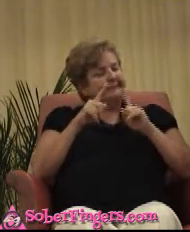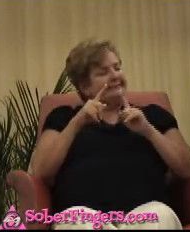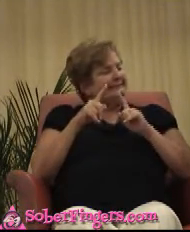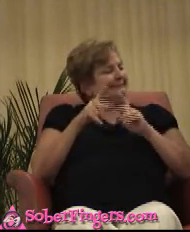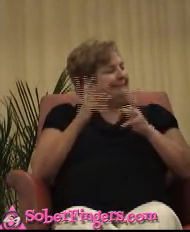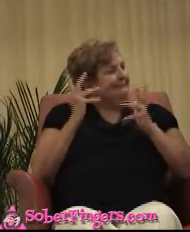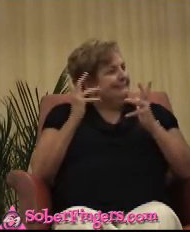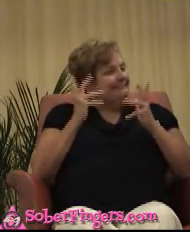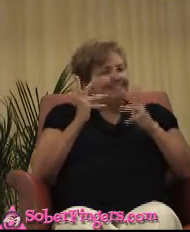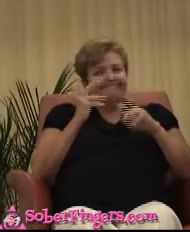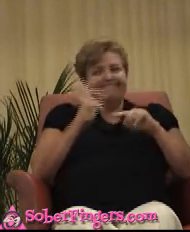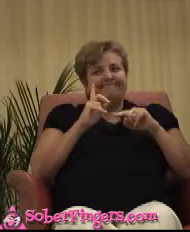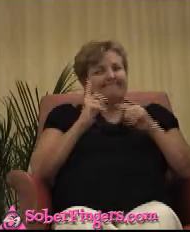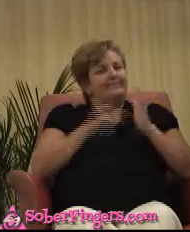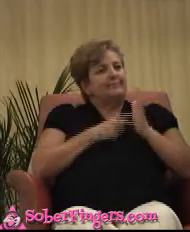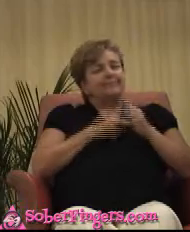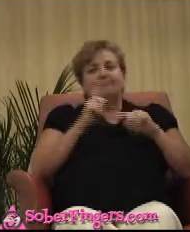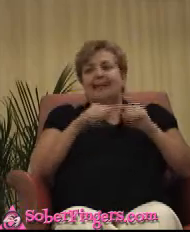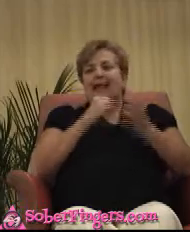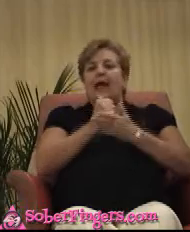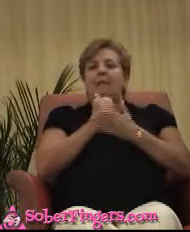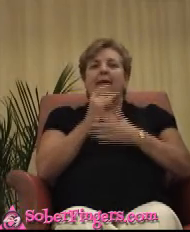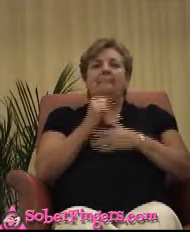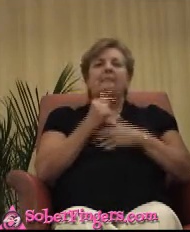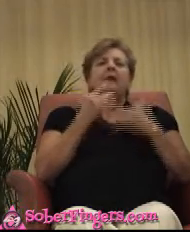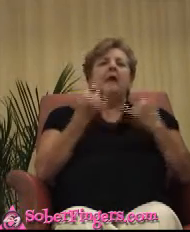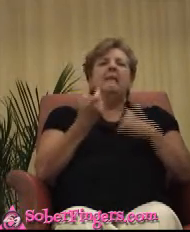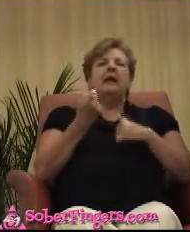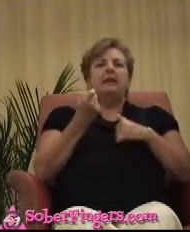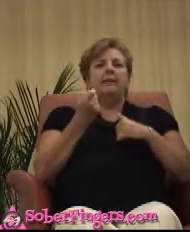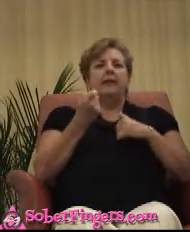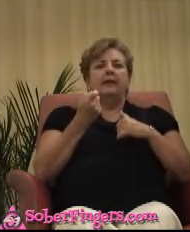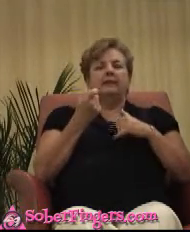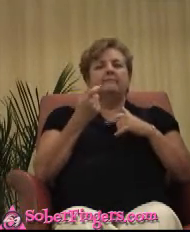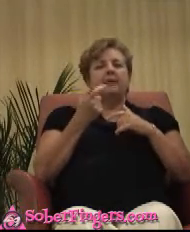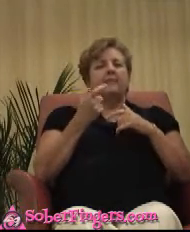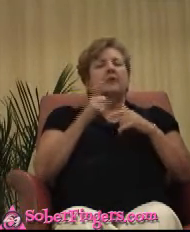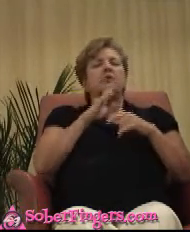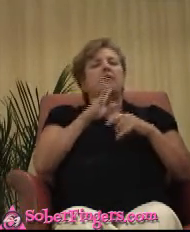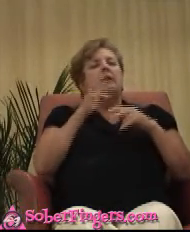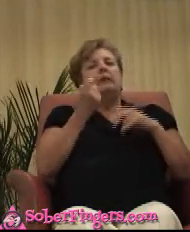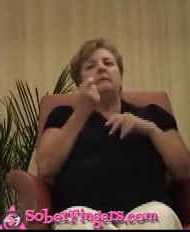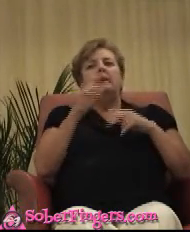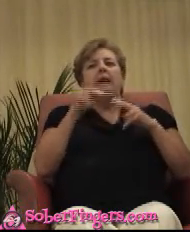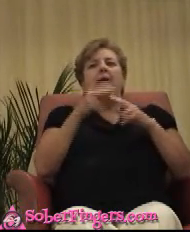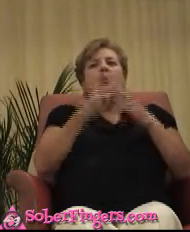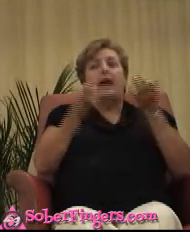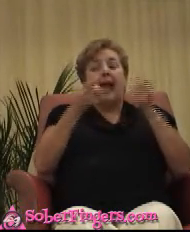I mixed the order up a little bit. I'm going to talk about what happened first, because it was